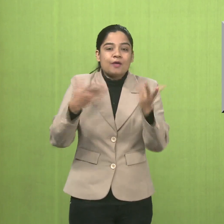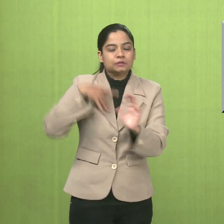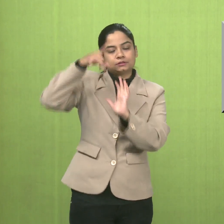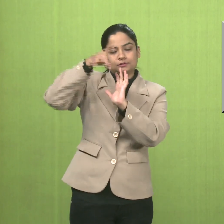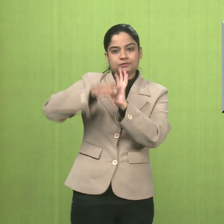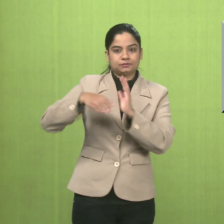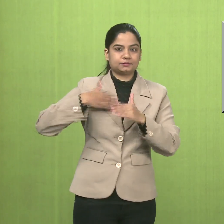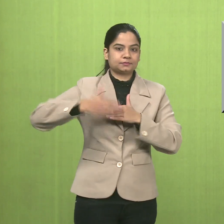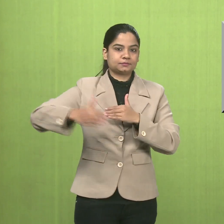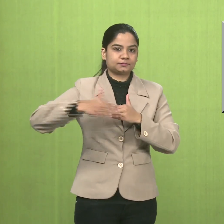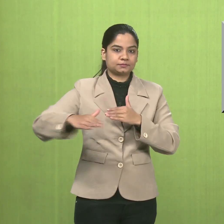people.